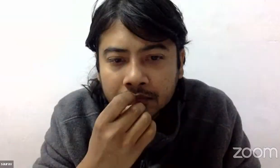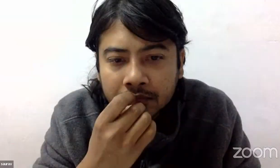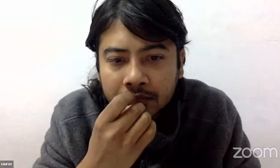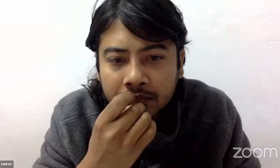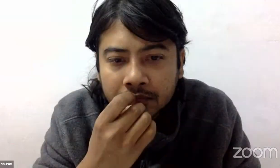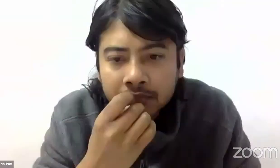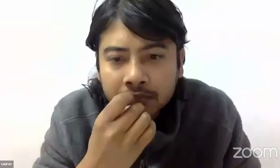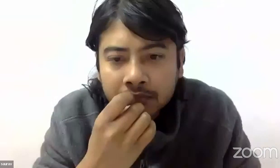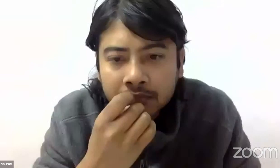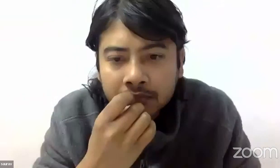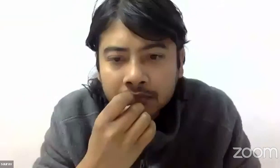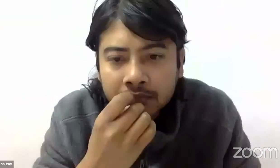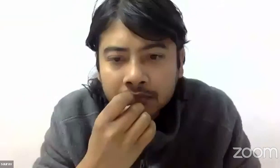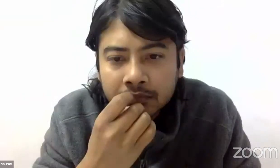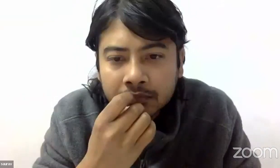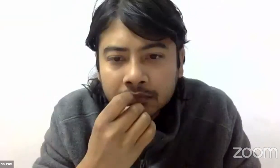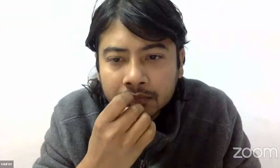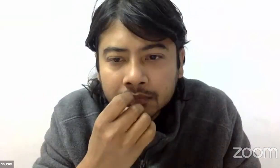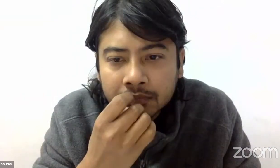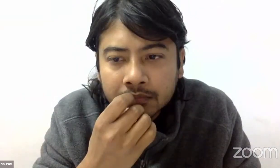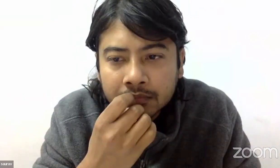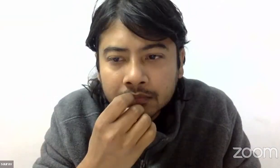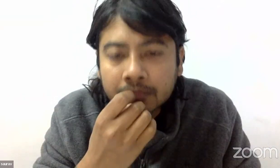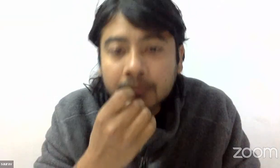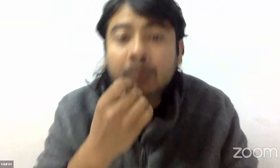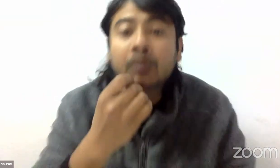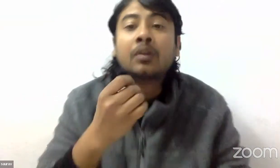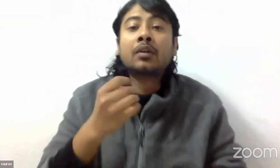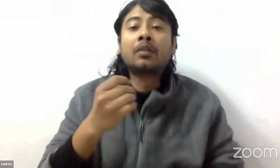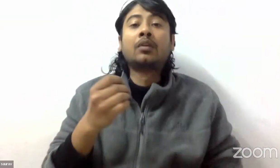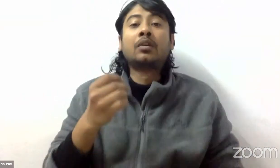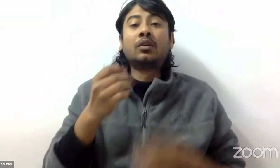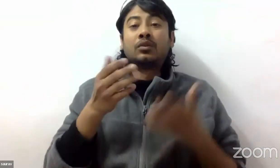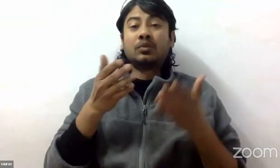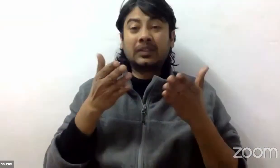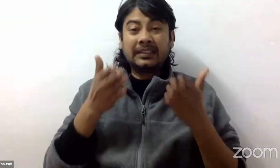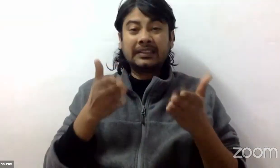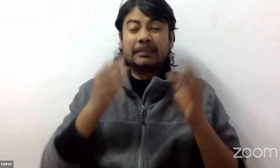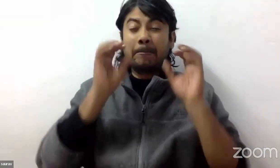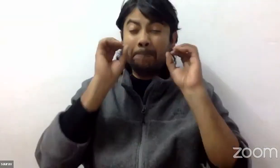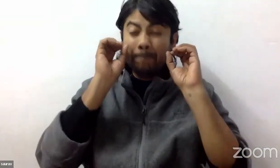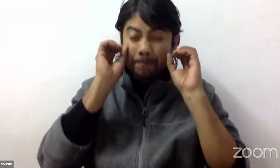Now, all these sinful reactions, all these sinful people who were suffering in,